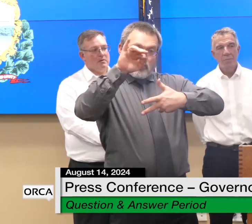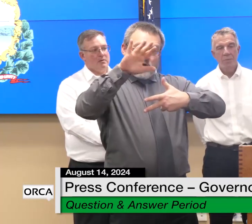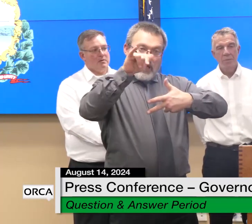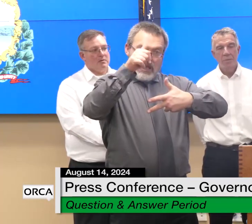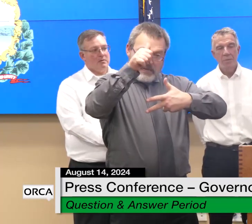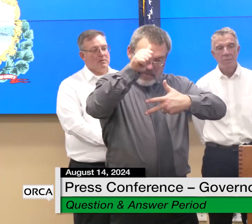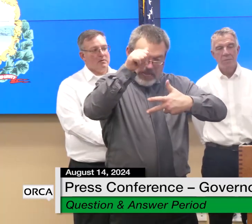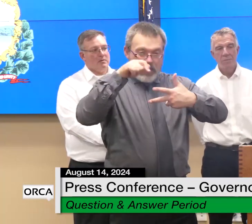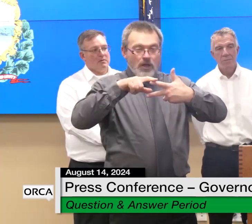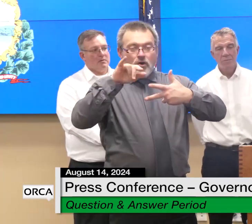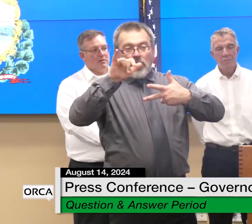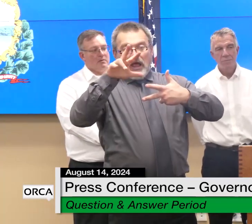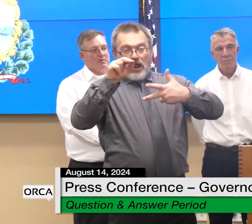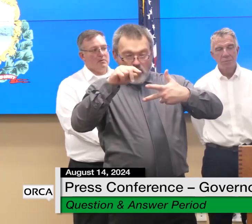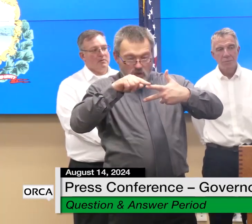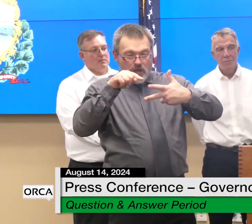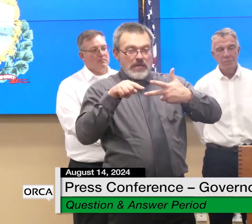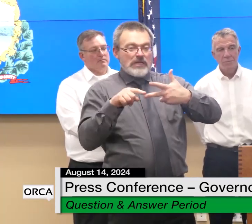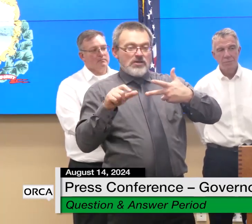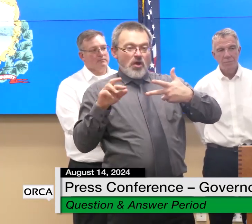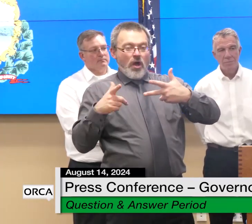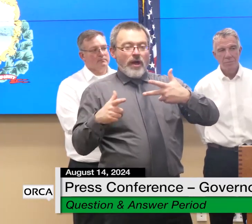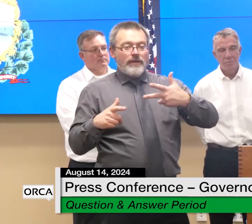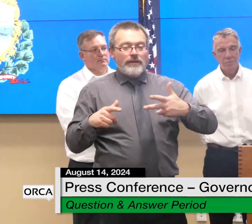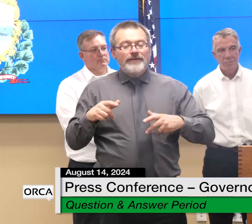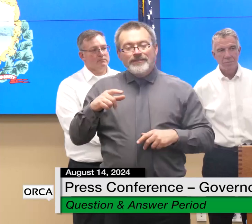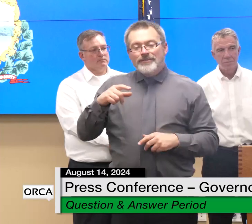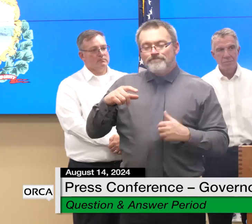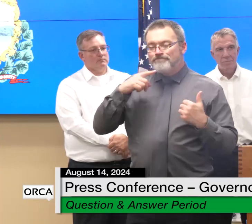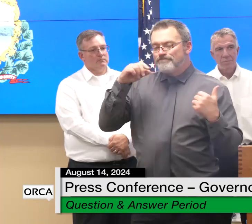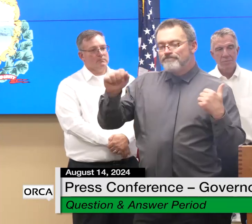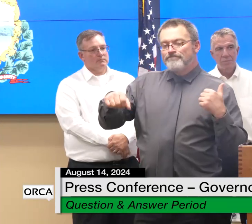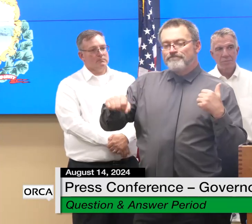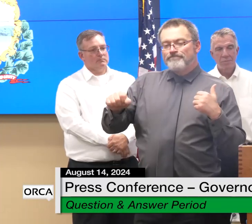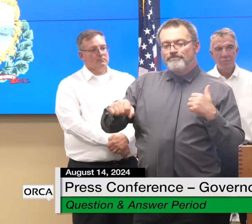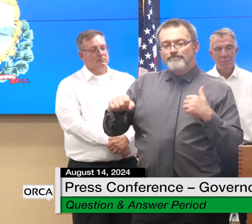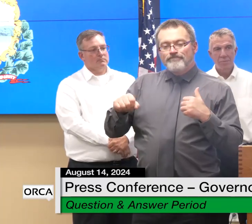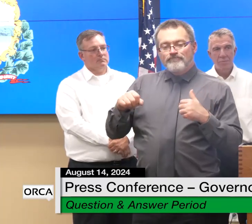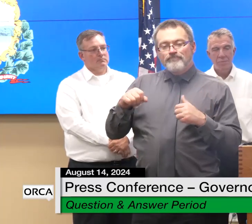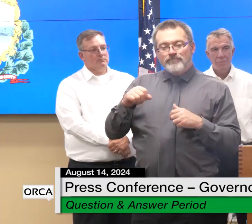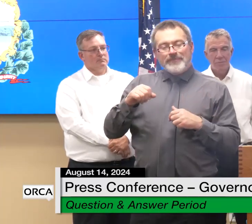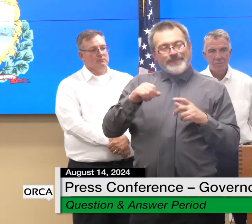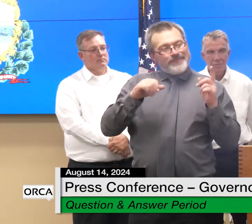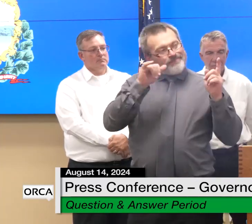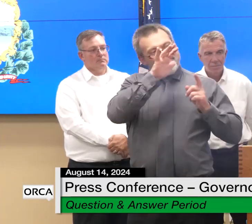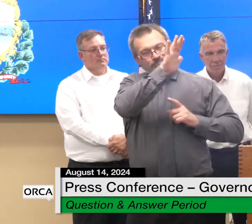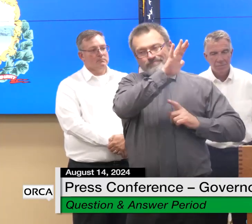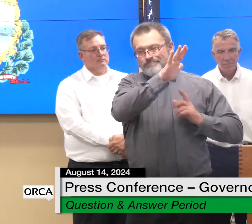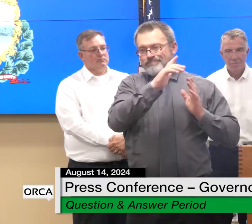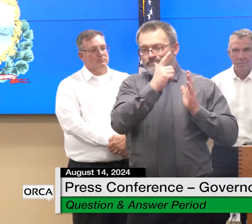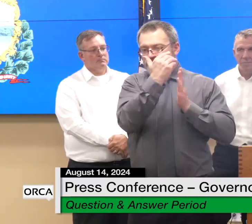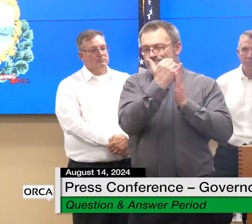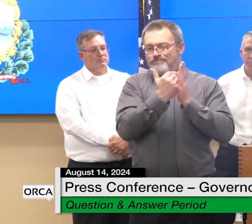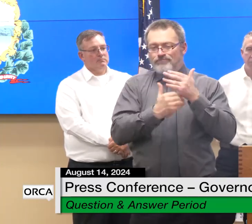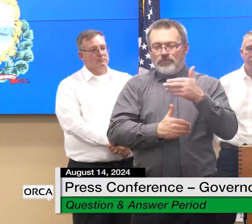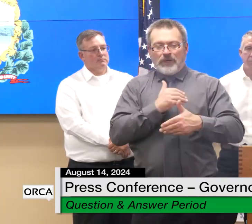so this is not even necessarily something that FEMA has decision making over. It's linked to what a